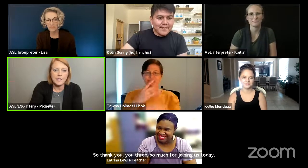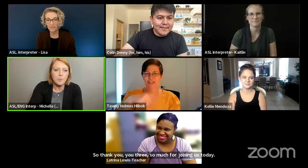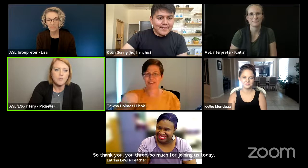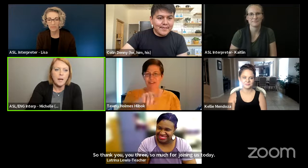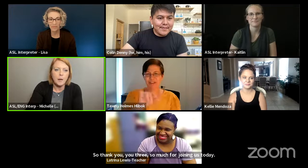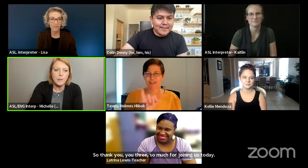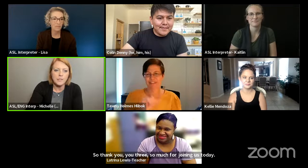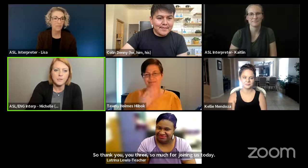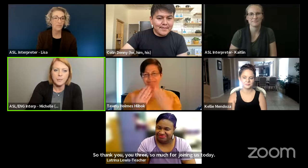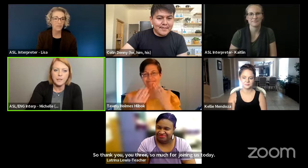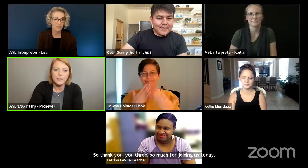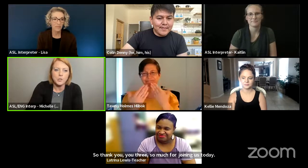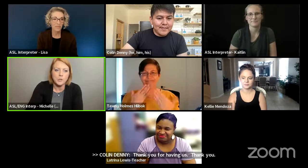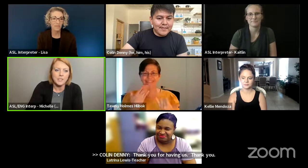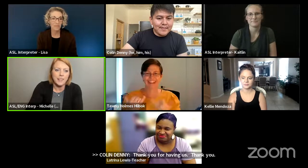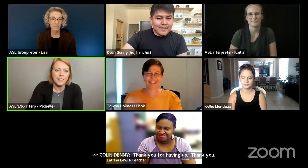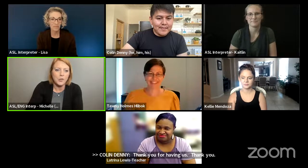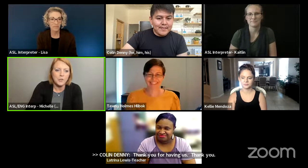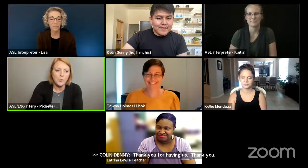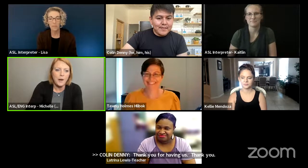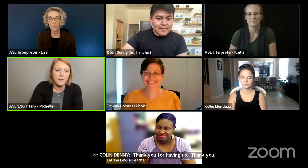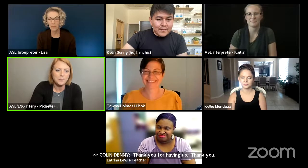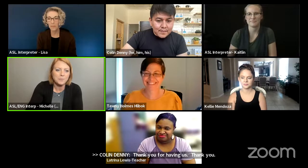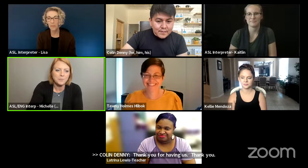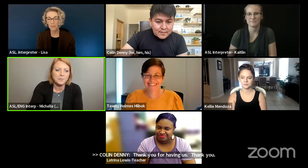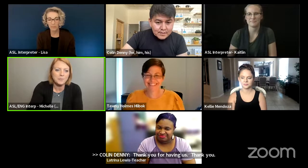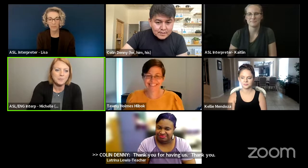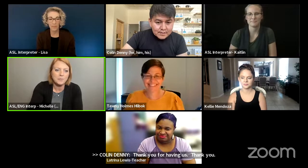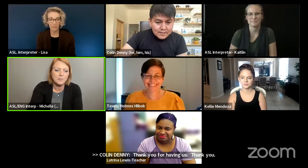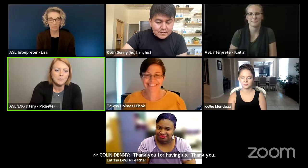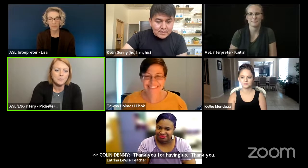And I see a number of comments from individuals thanking you as well.